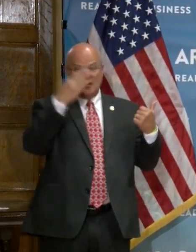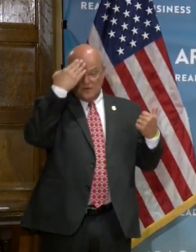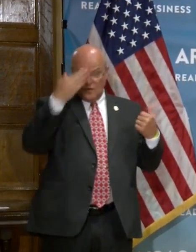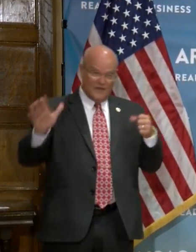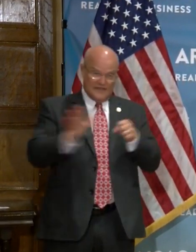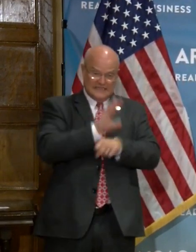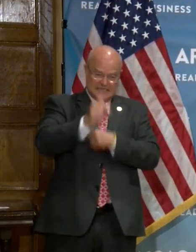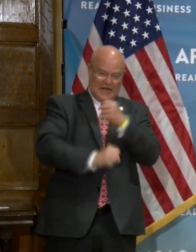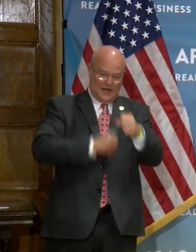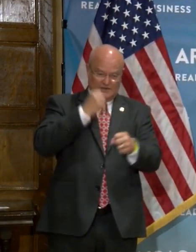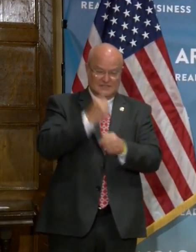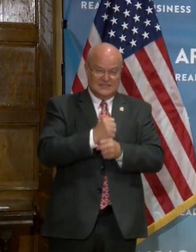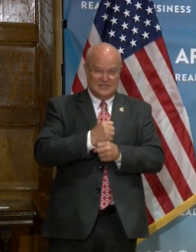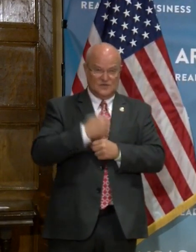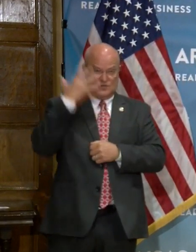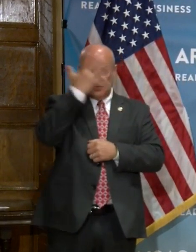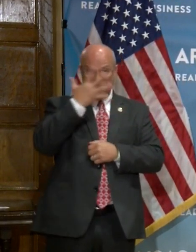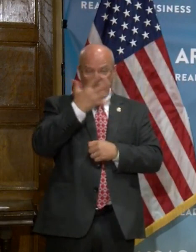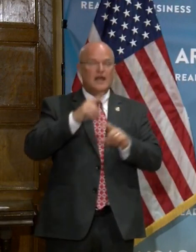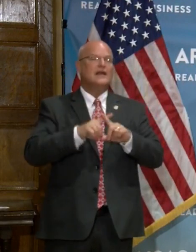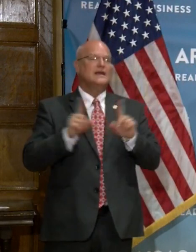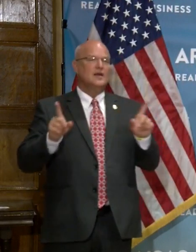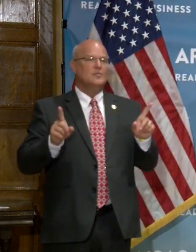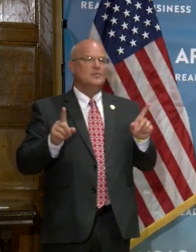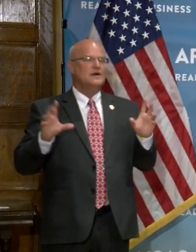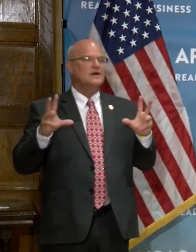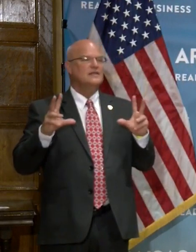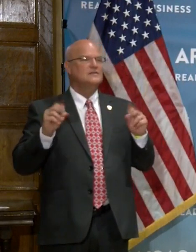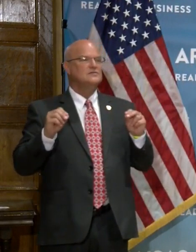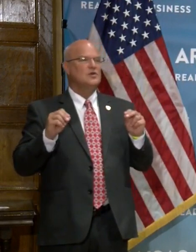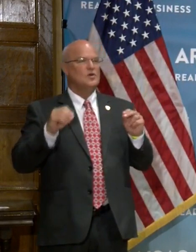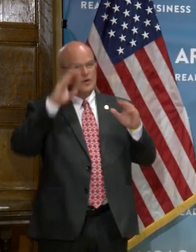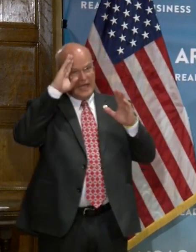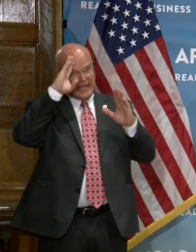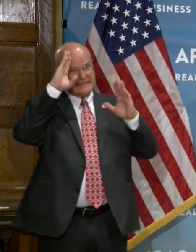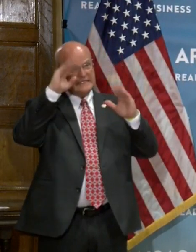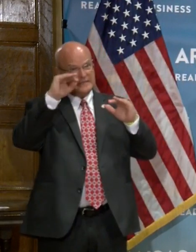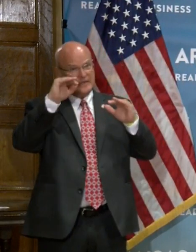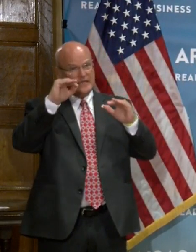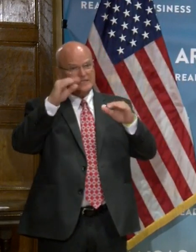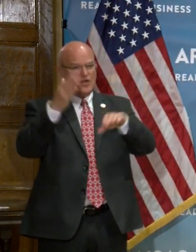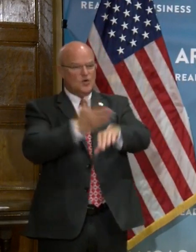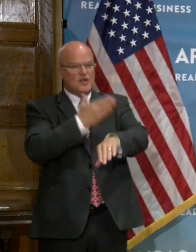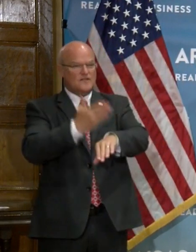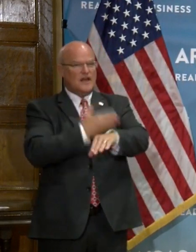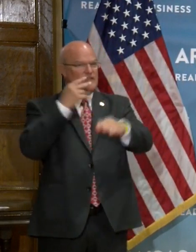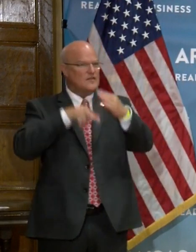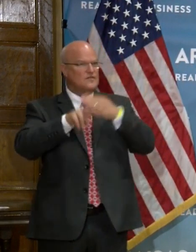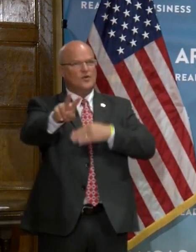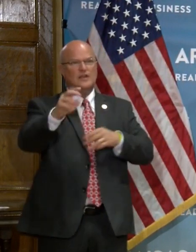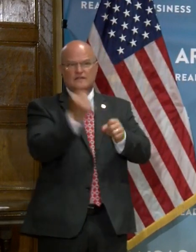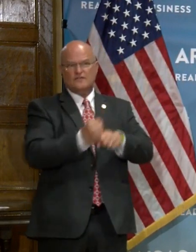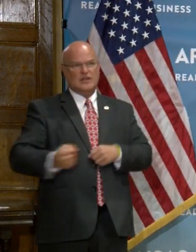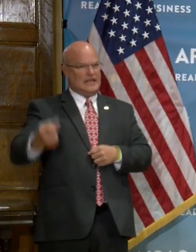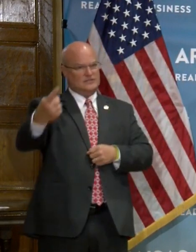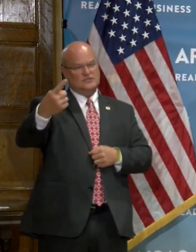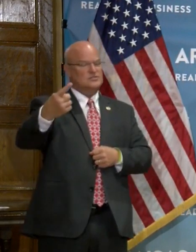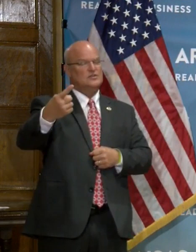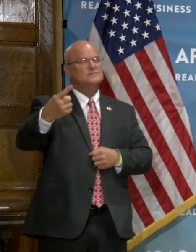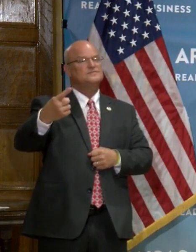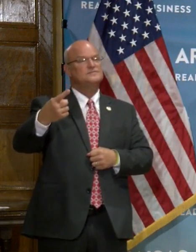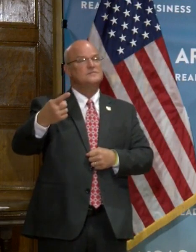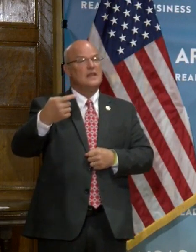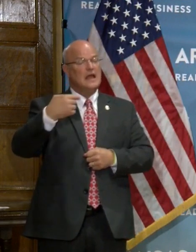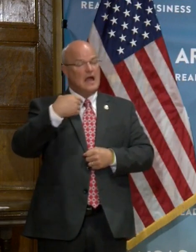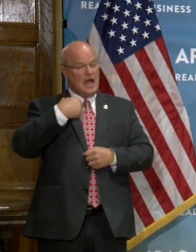entire year will play out, but there's no anticipation of revising the forecast for next year.